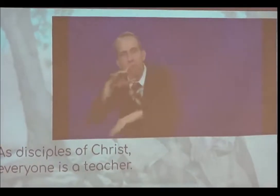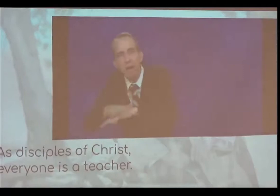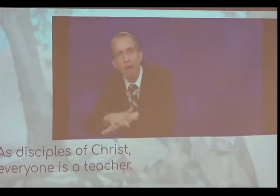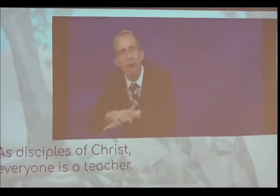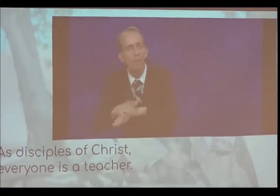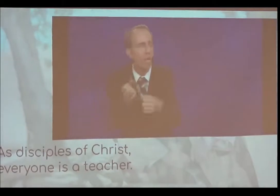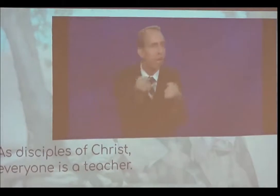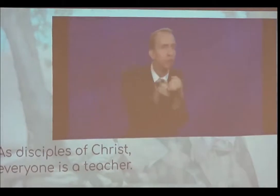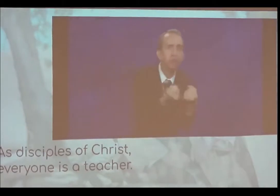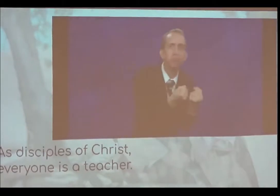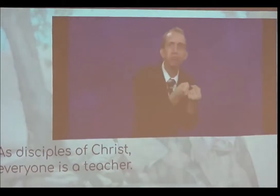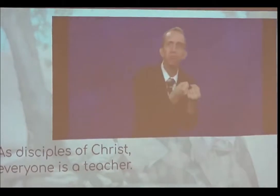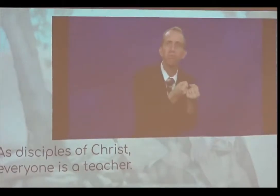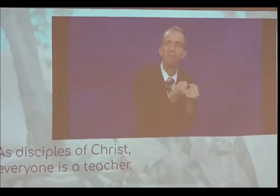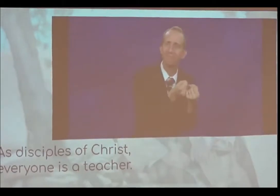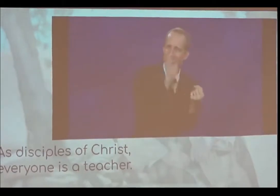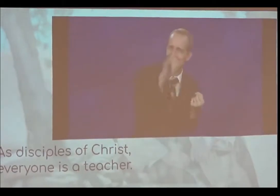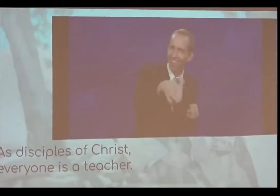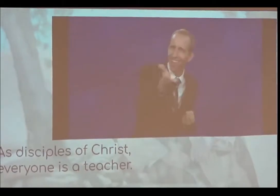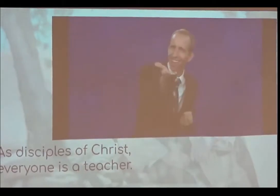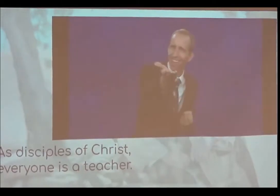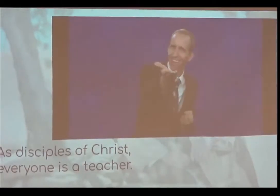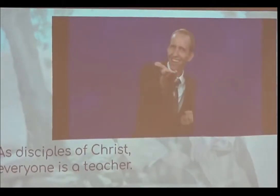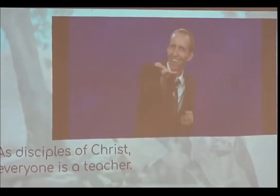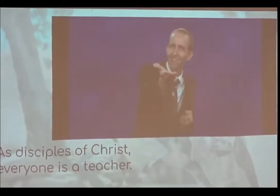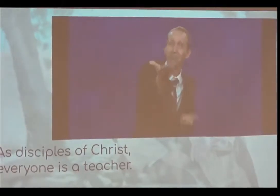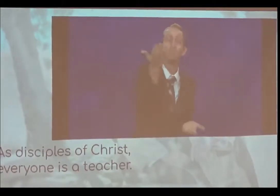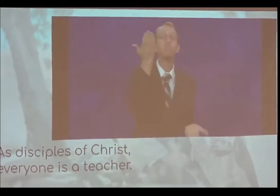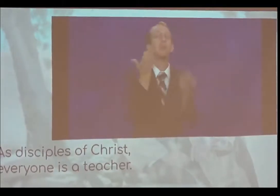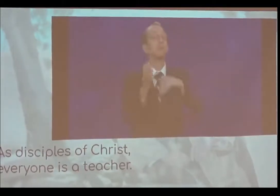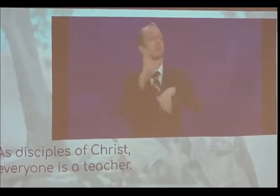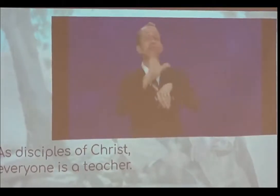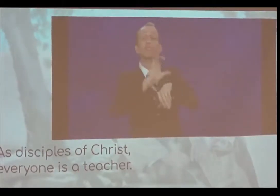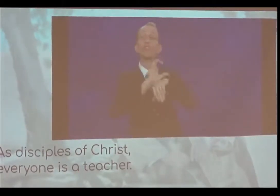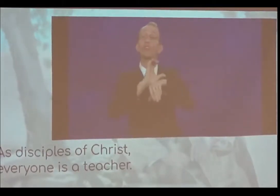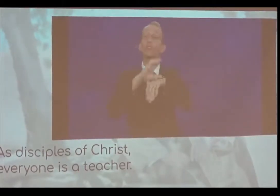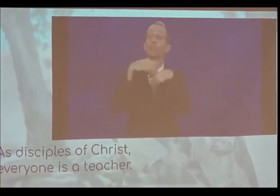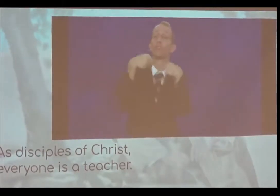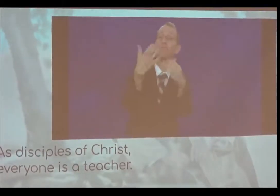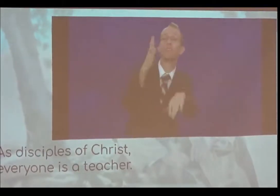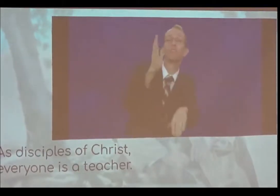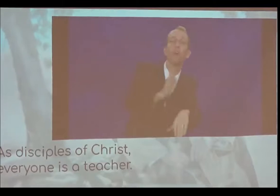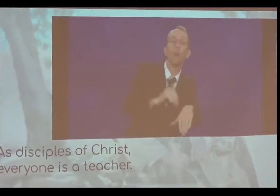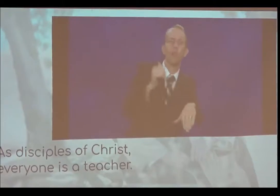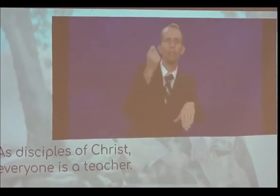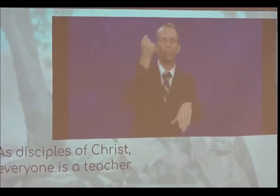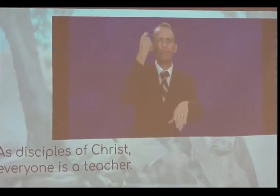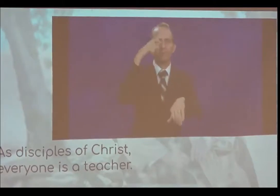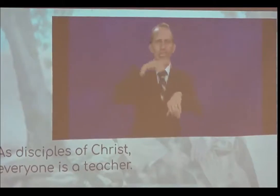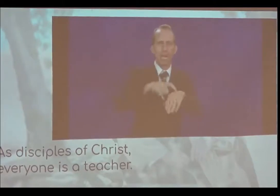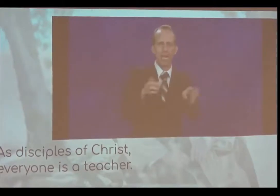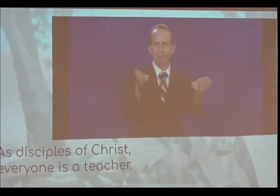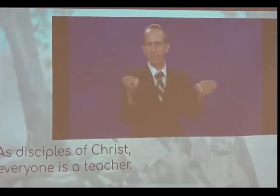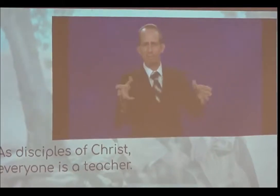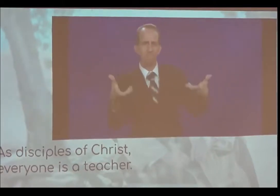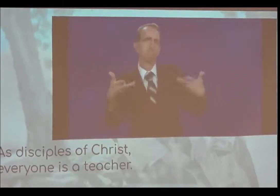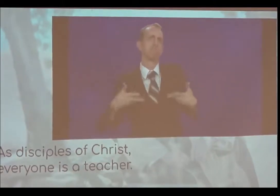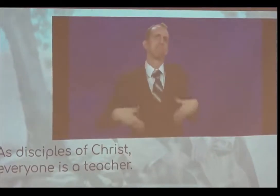means as a teacher, you bless and you support other people. Maybe the church gives you a calling